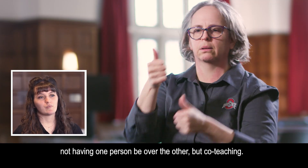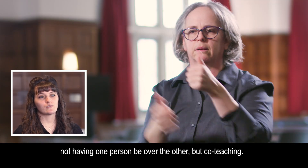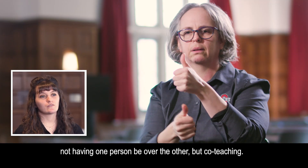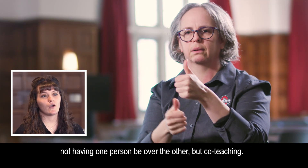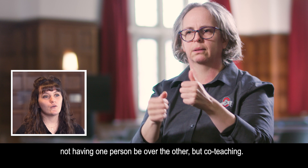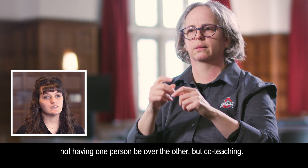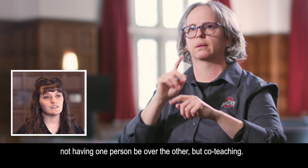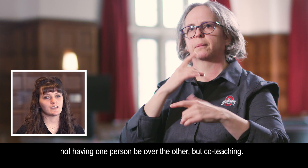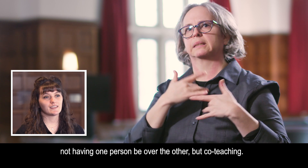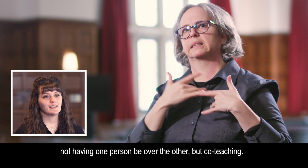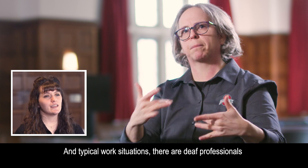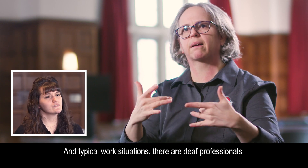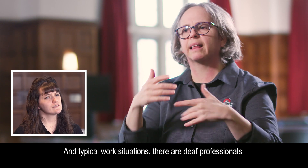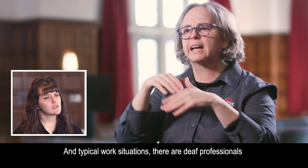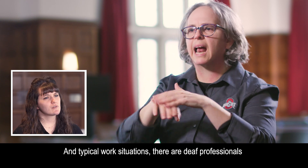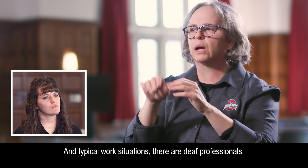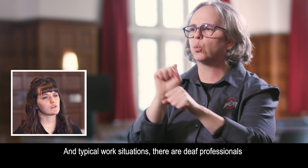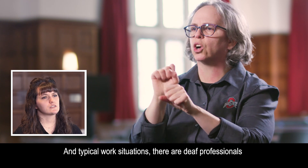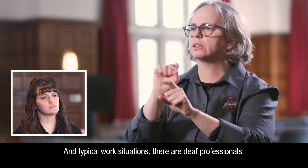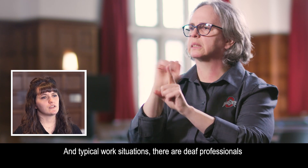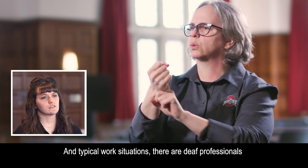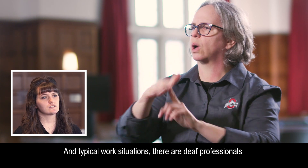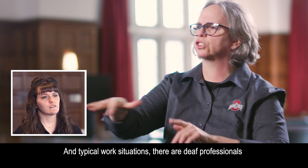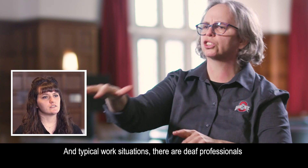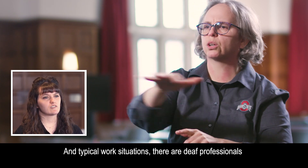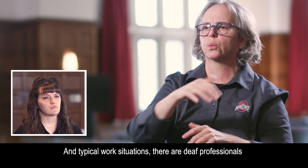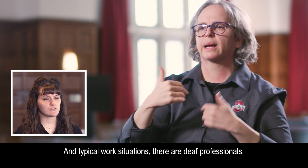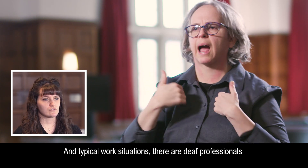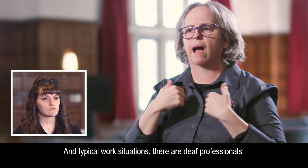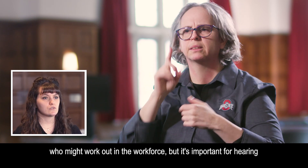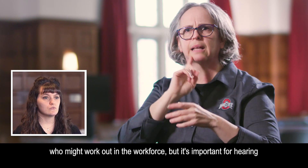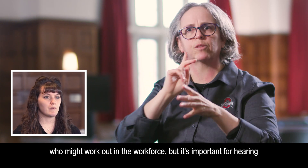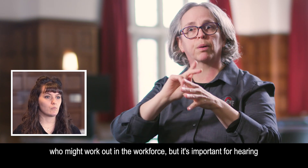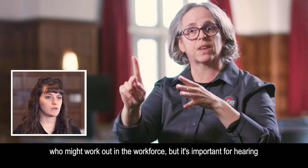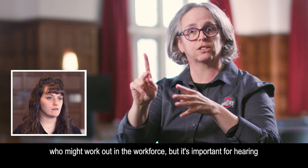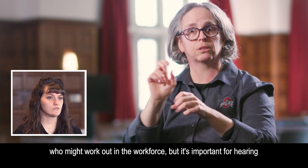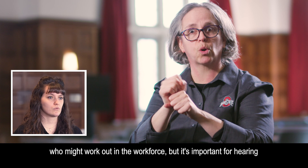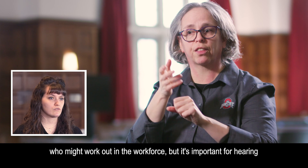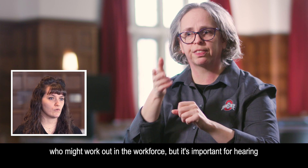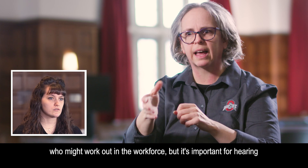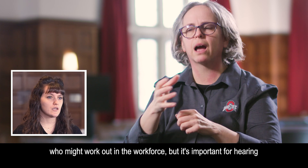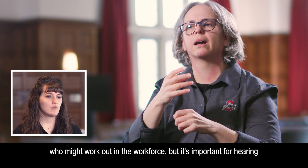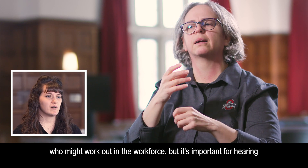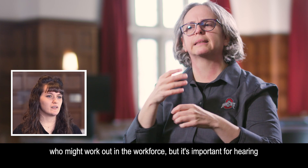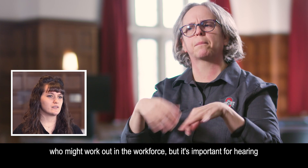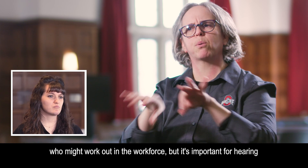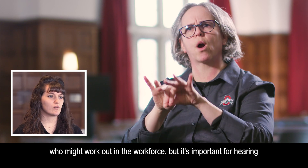but co-teaching. In typical work situations, there are deaf professionals who might work out in the workforce, but it's important